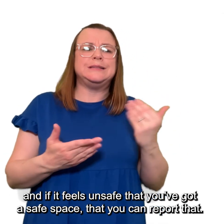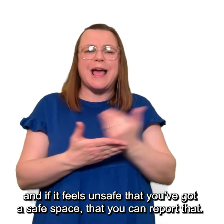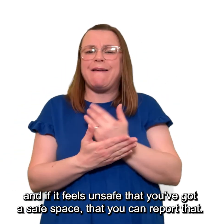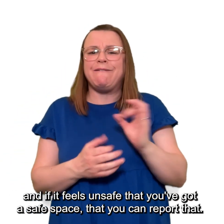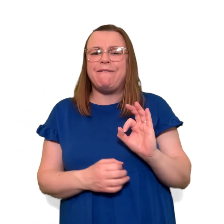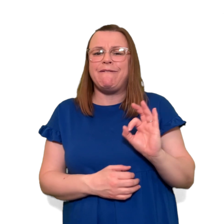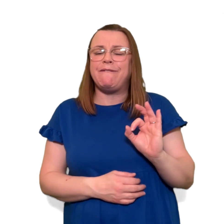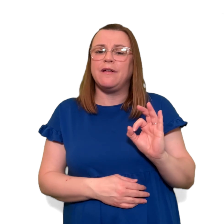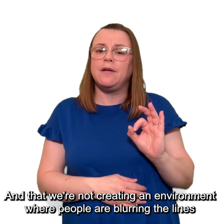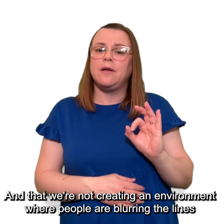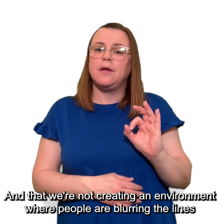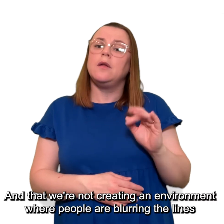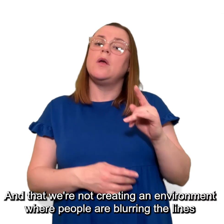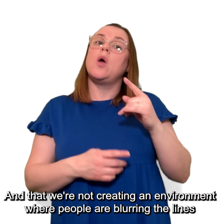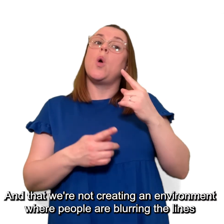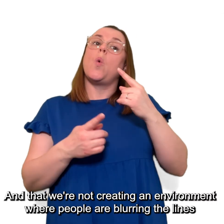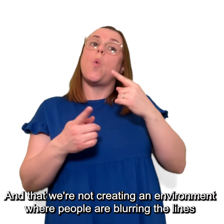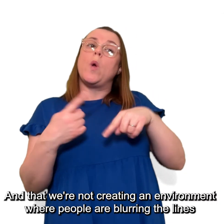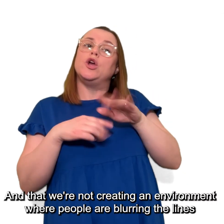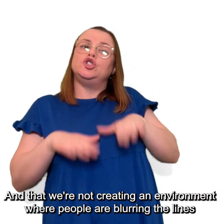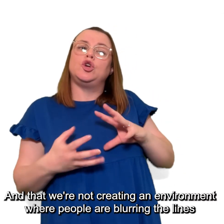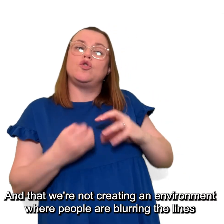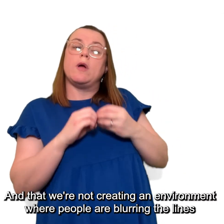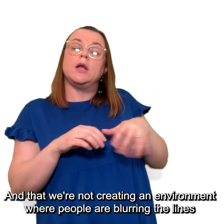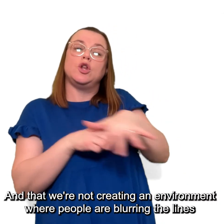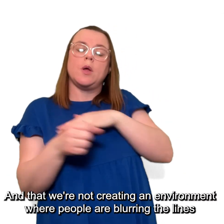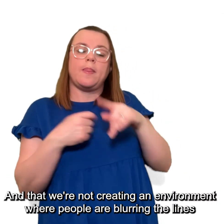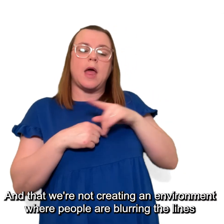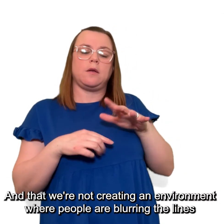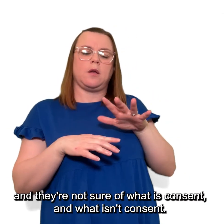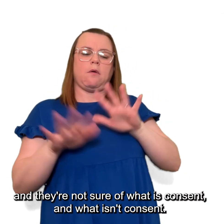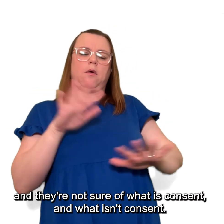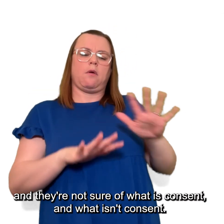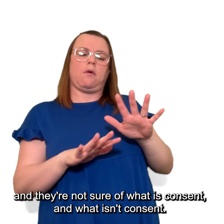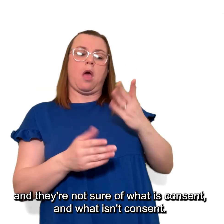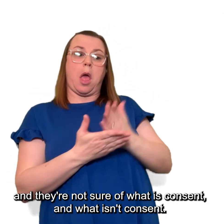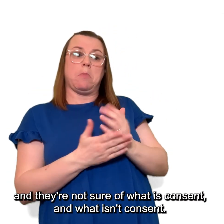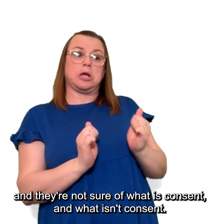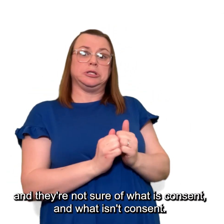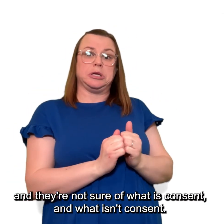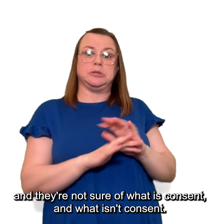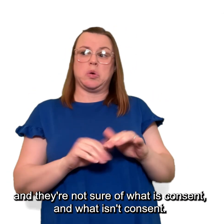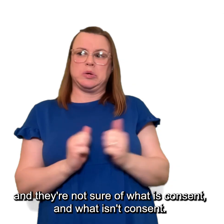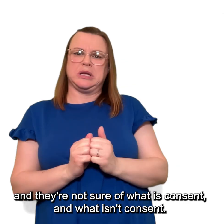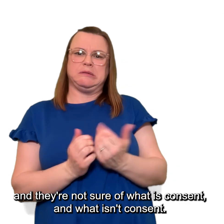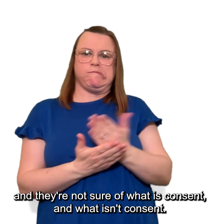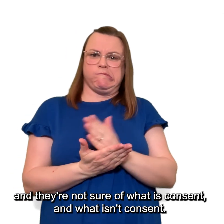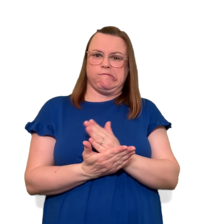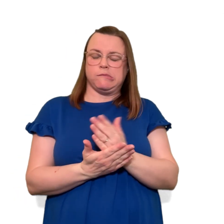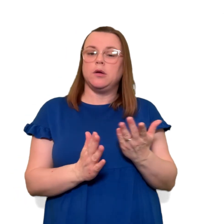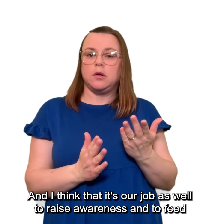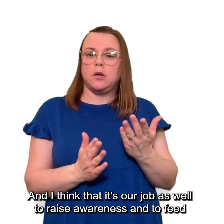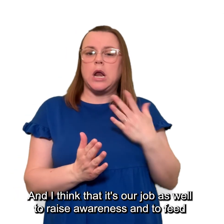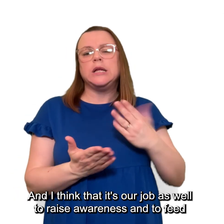can report that, and that we're not creating an environment where people are blurring the lines and they're not sure of what is consent and what isn't